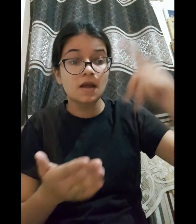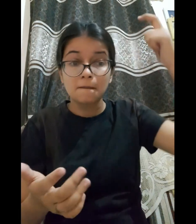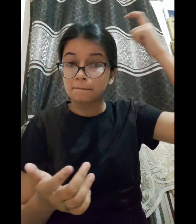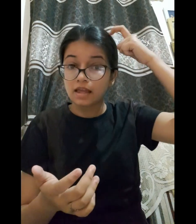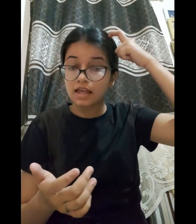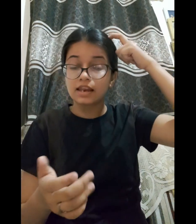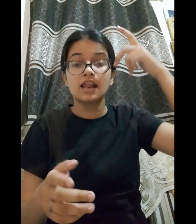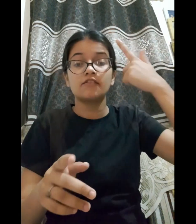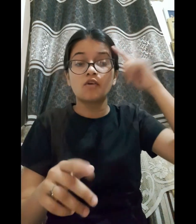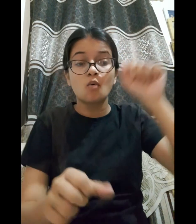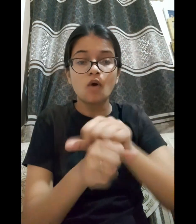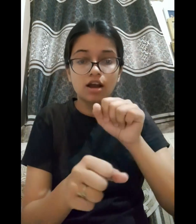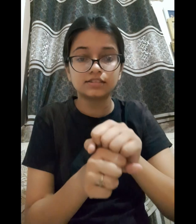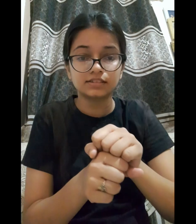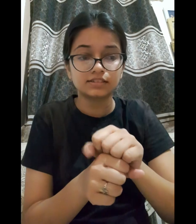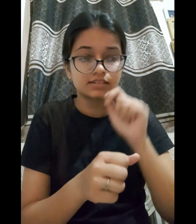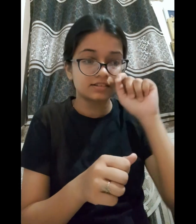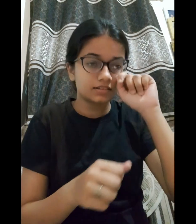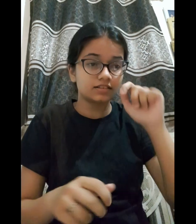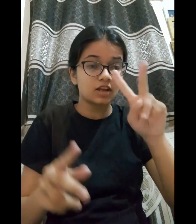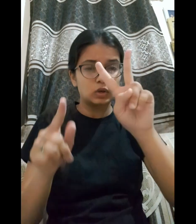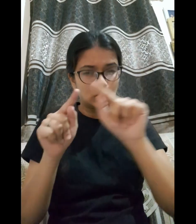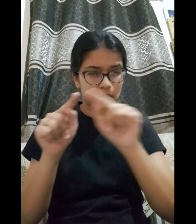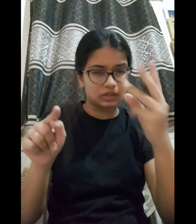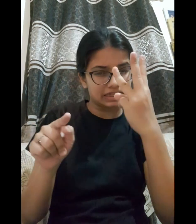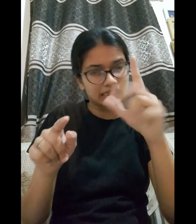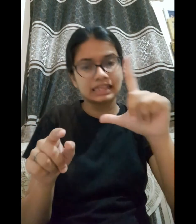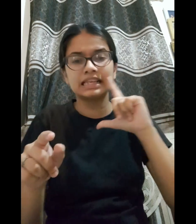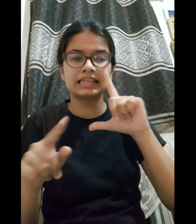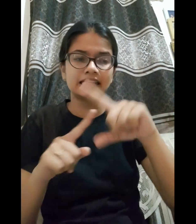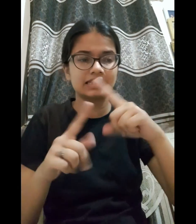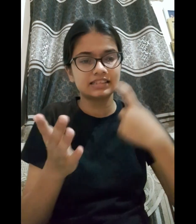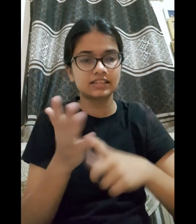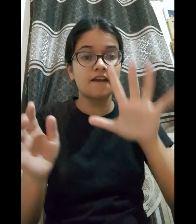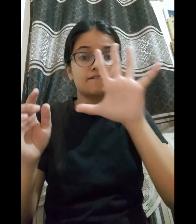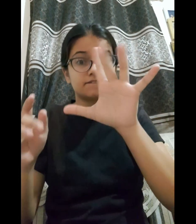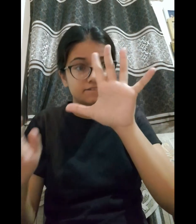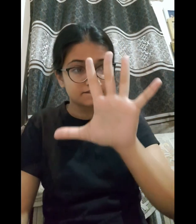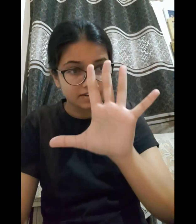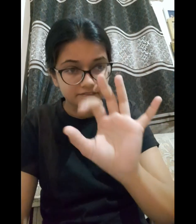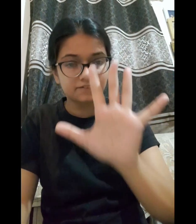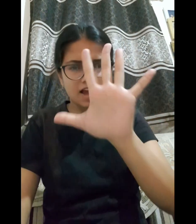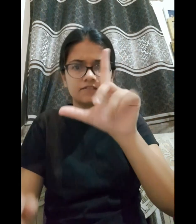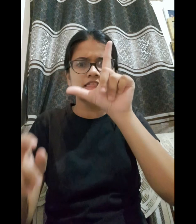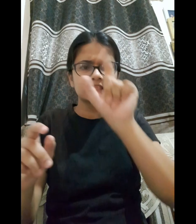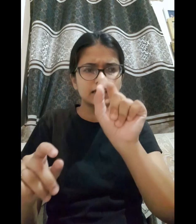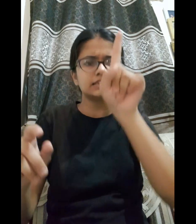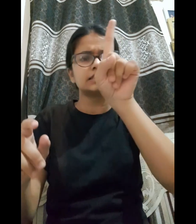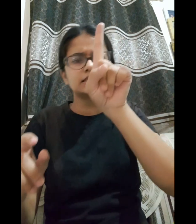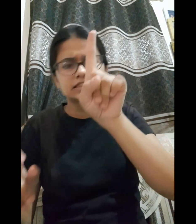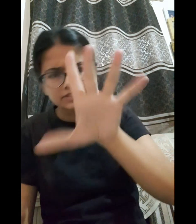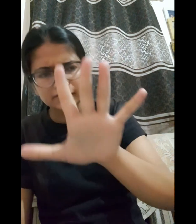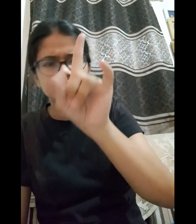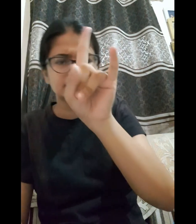functioning. And that may be from 2 to 3 liters to 5, 10, 15, 60. And if at 60 liters you can